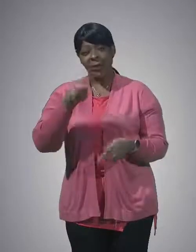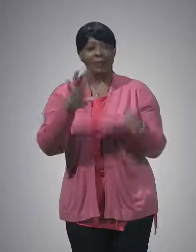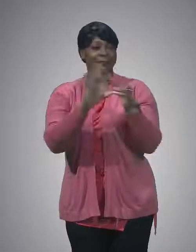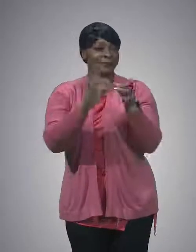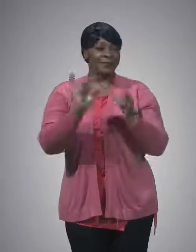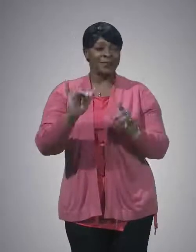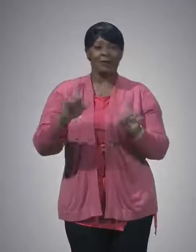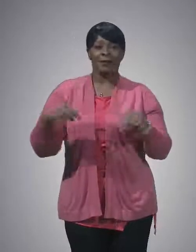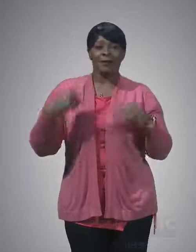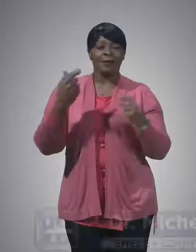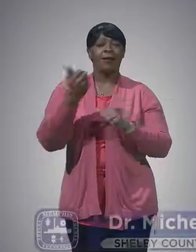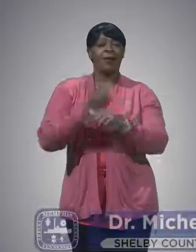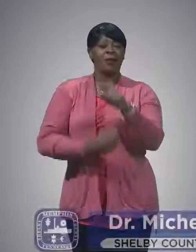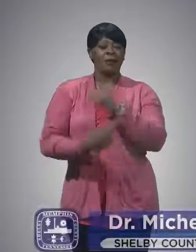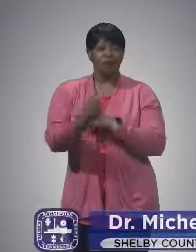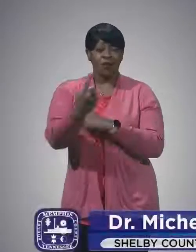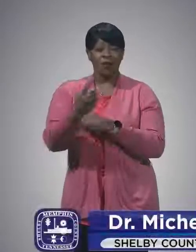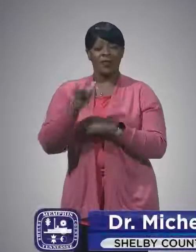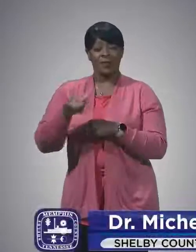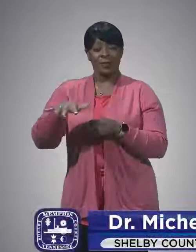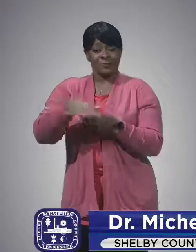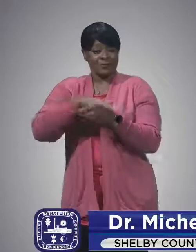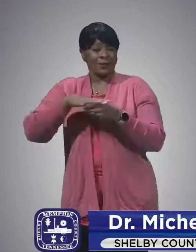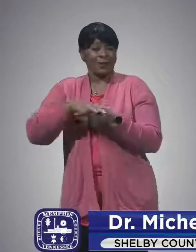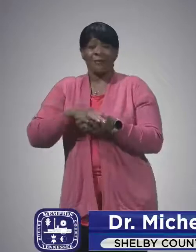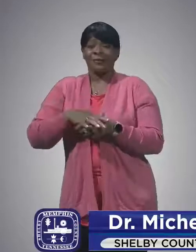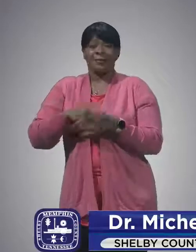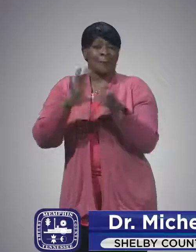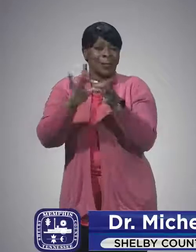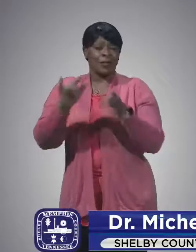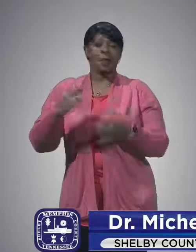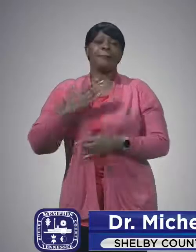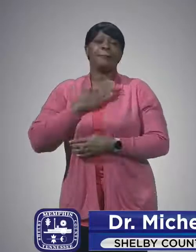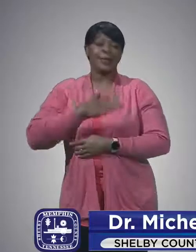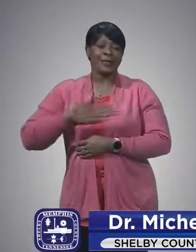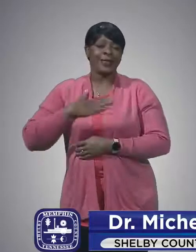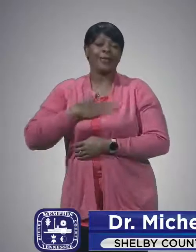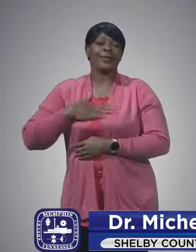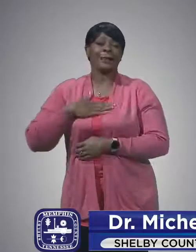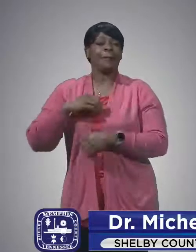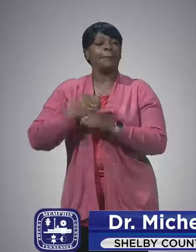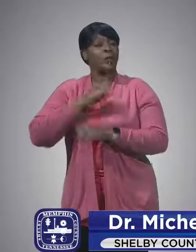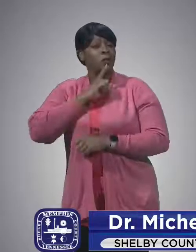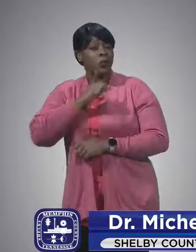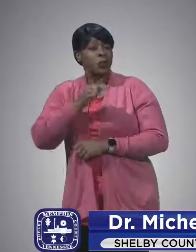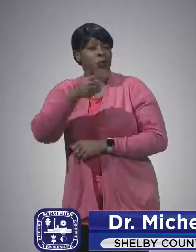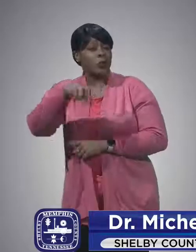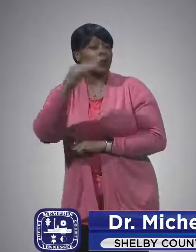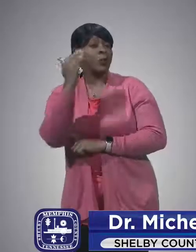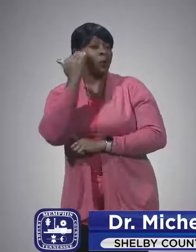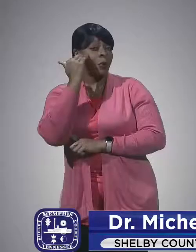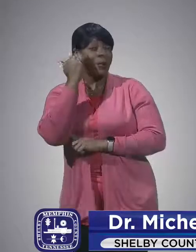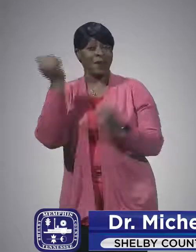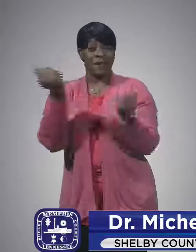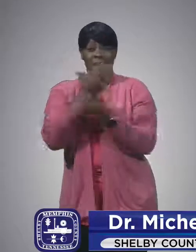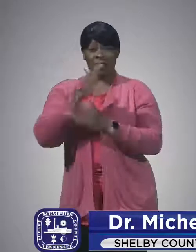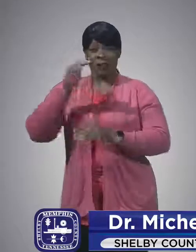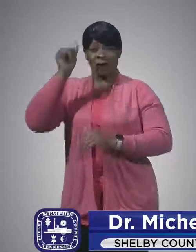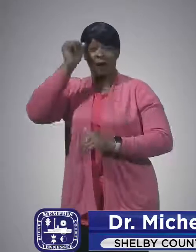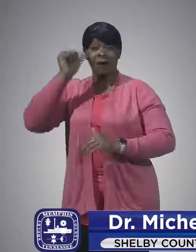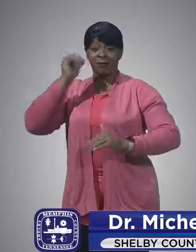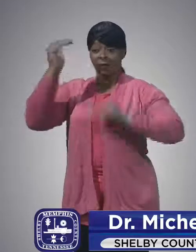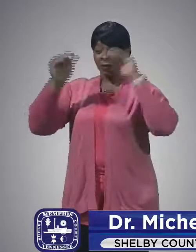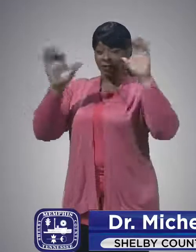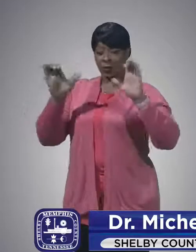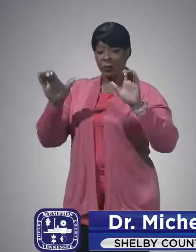this. Everyone who is in this arena has been saying this. Please make sure that you know that everything adults do right